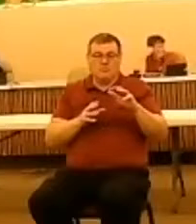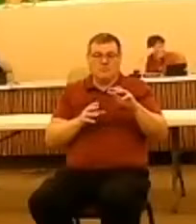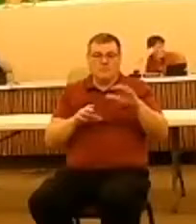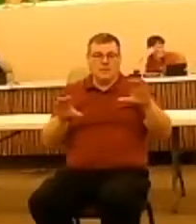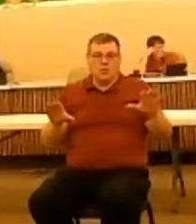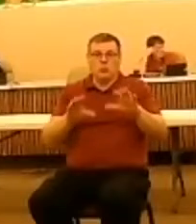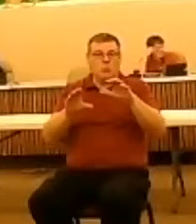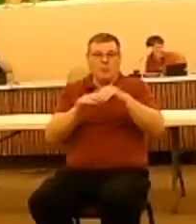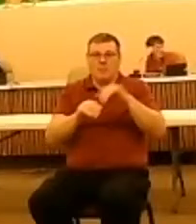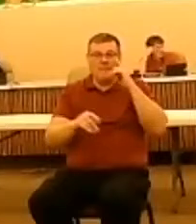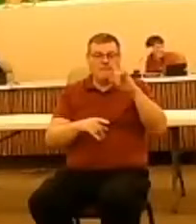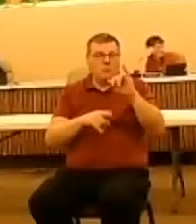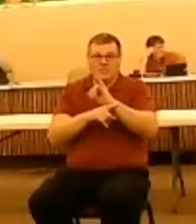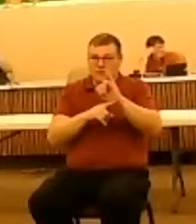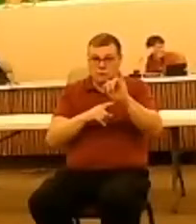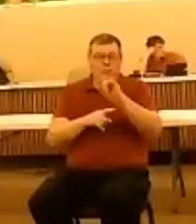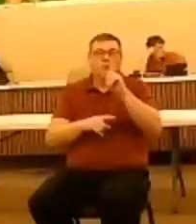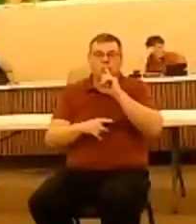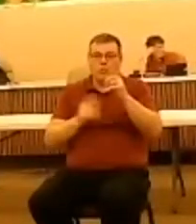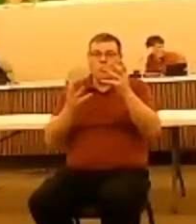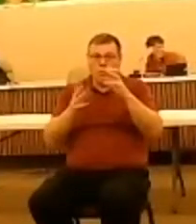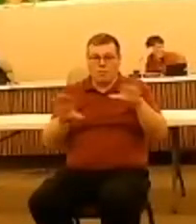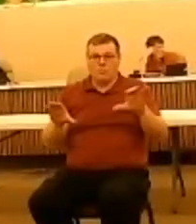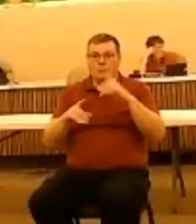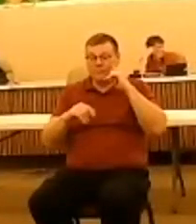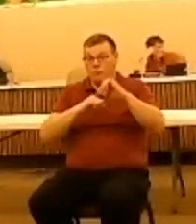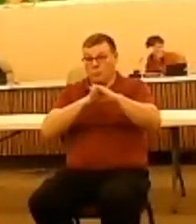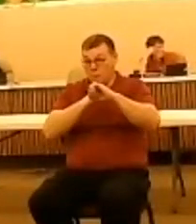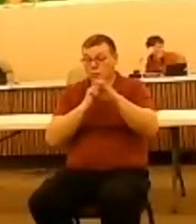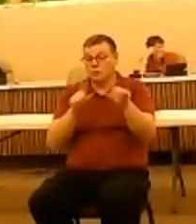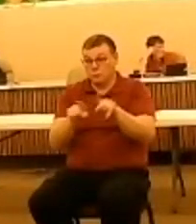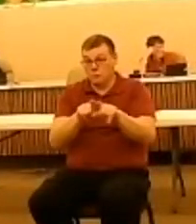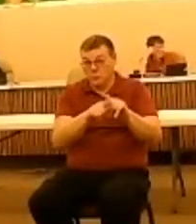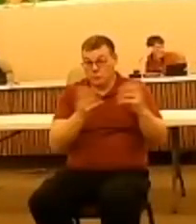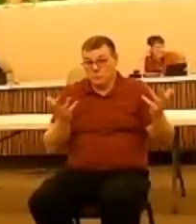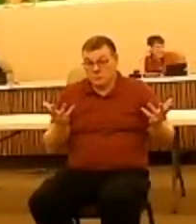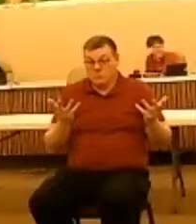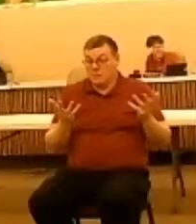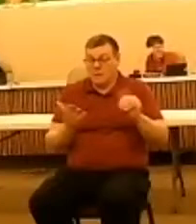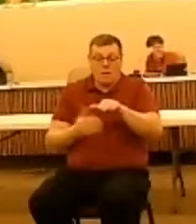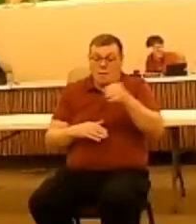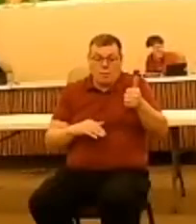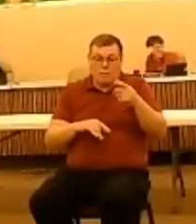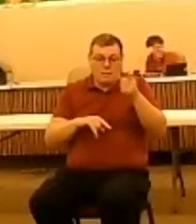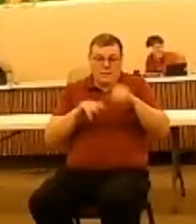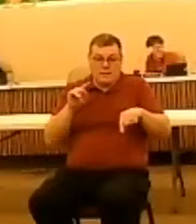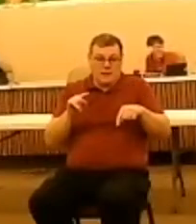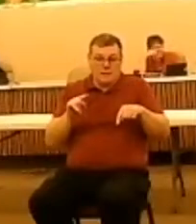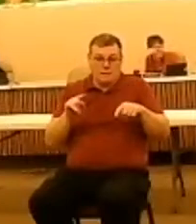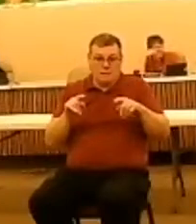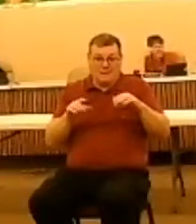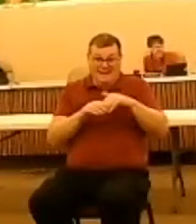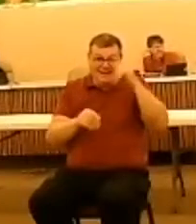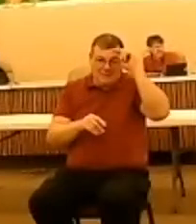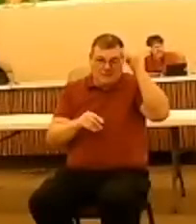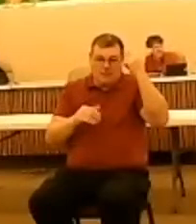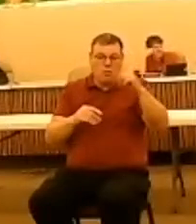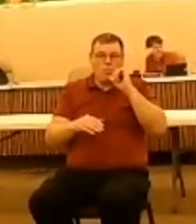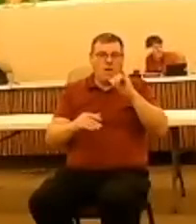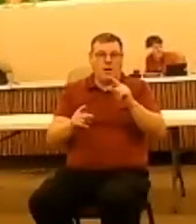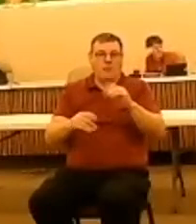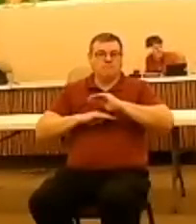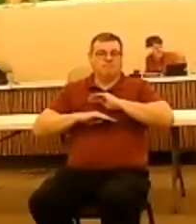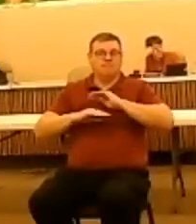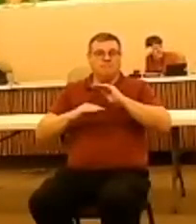that for industrial. You'll actually want to do that for commercial as well. Otherwise, they could in theory they wouldn't need the higher standards